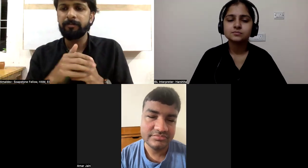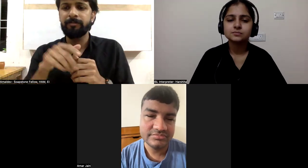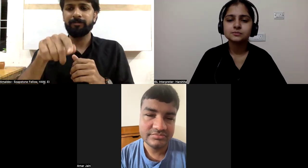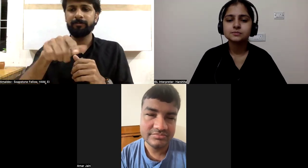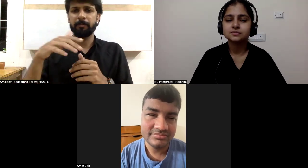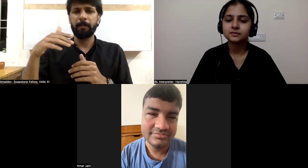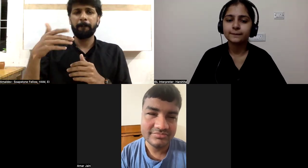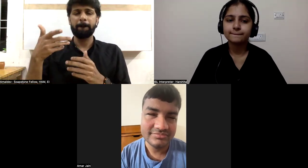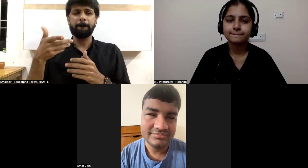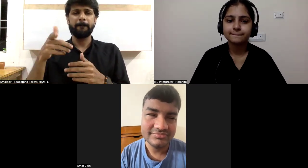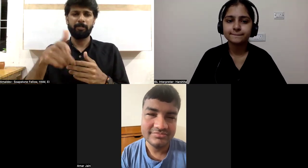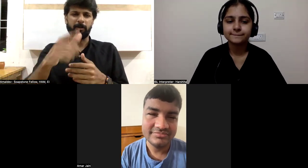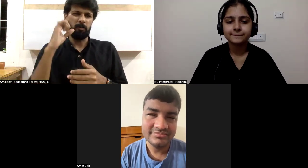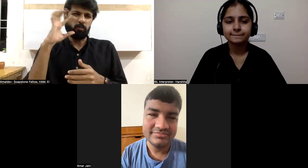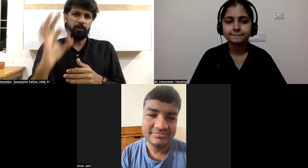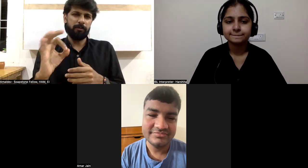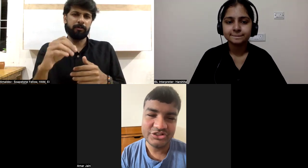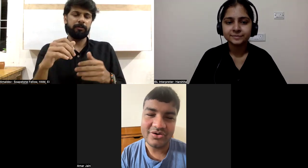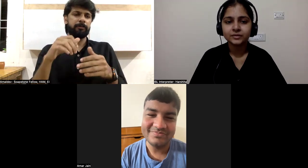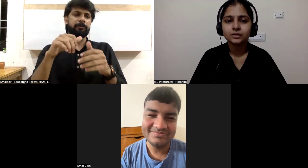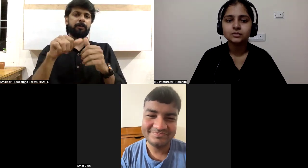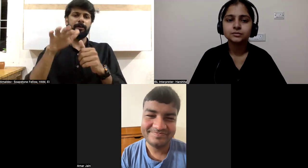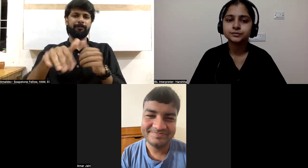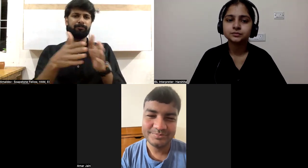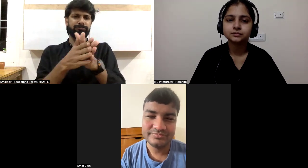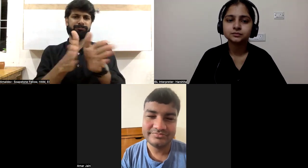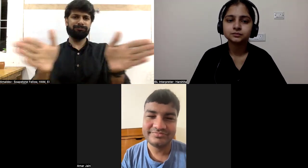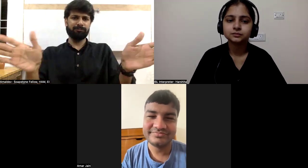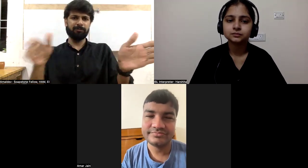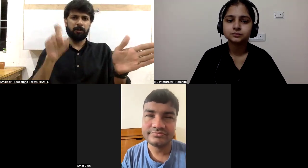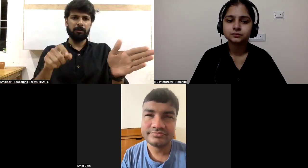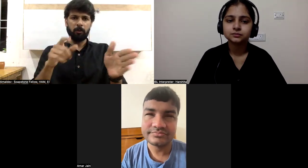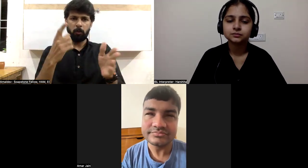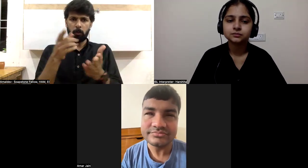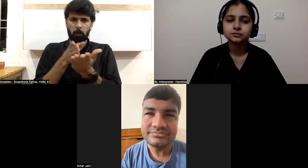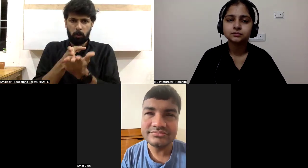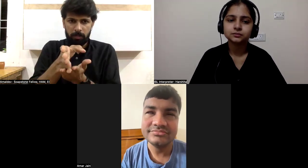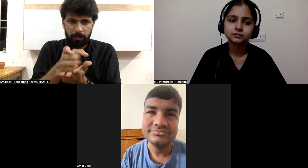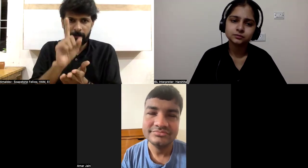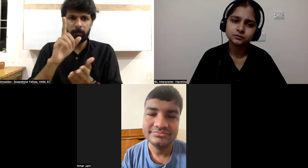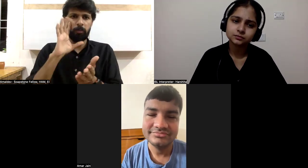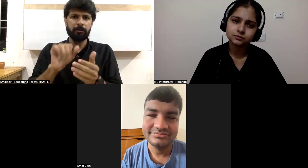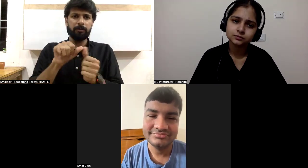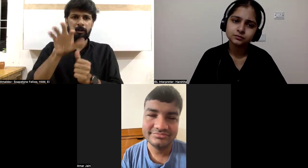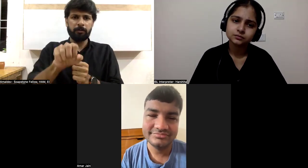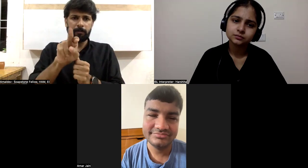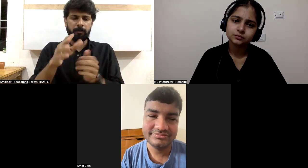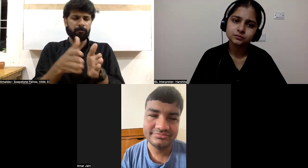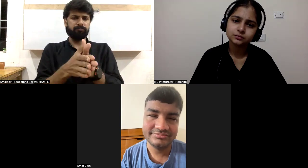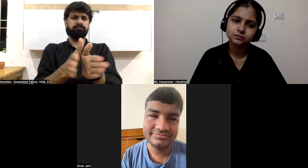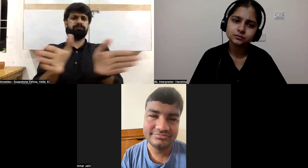Okay, I have another question for you, Sure. something very important.